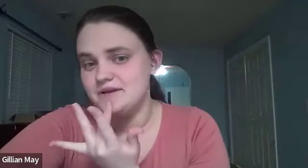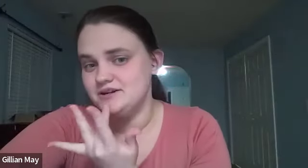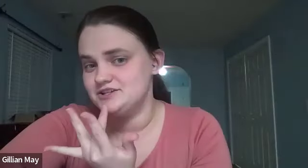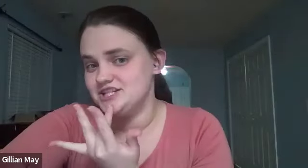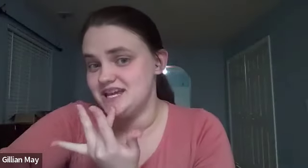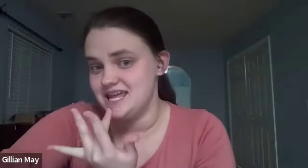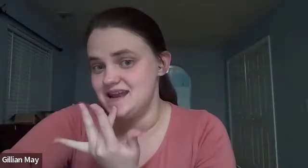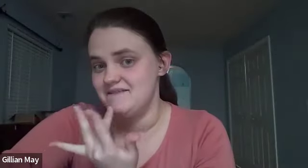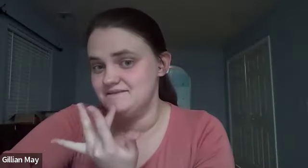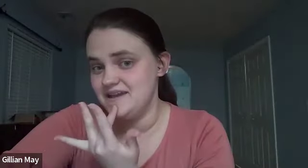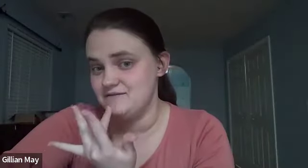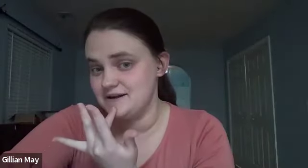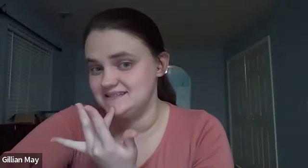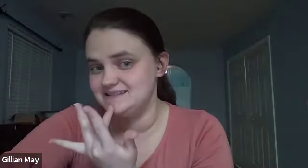on your chin. Favorite.